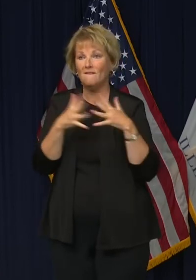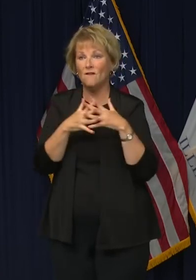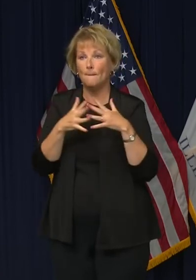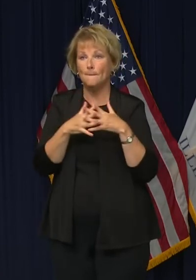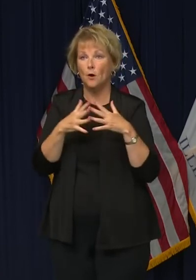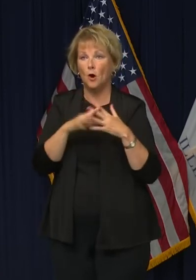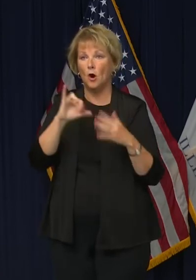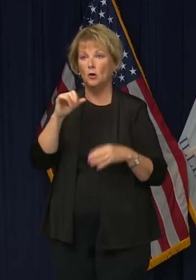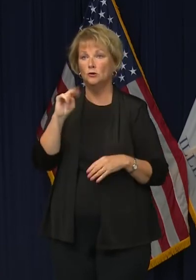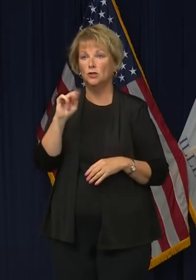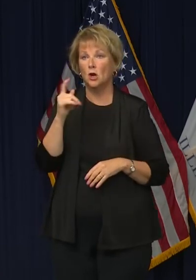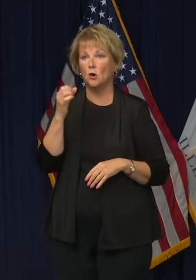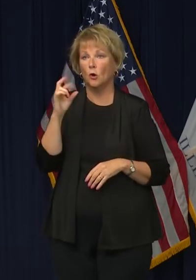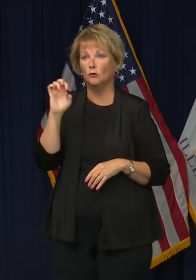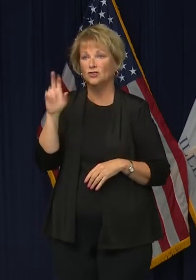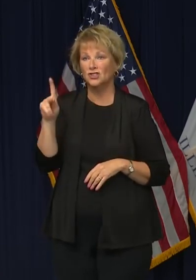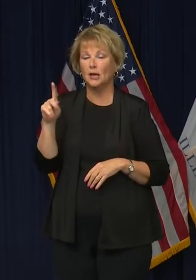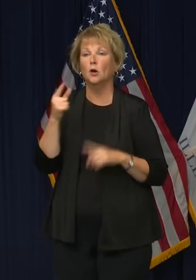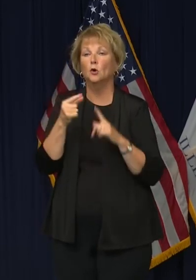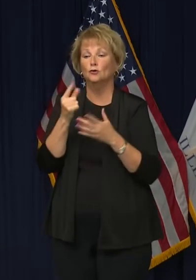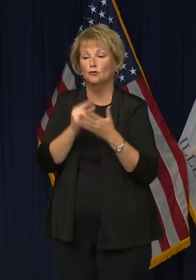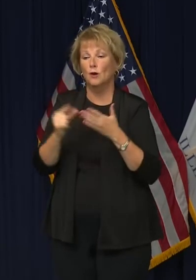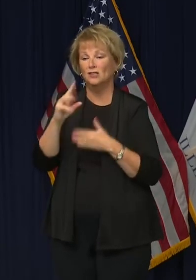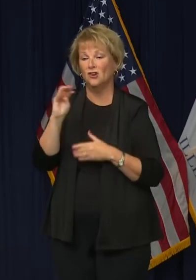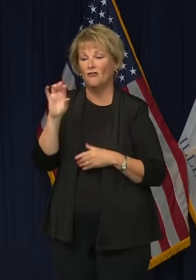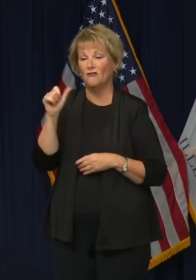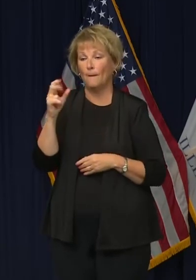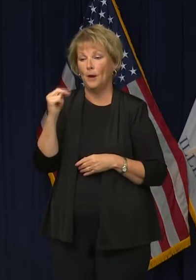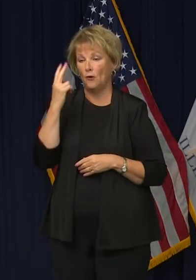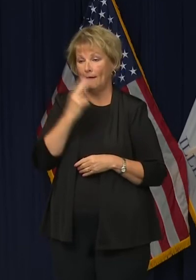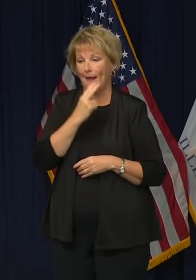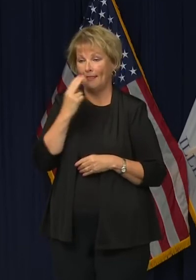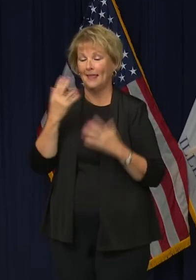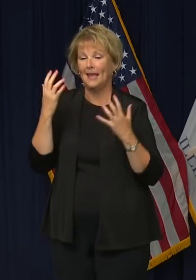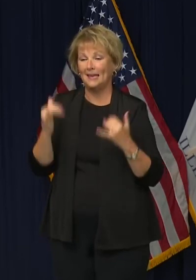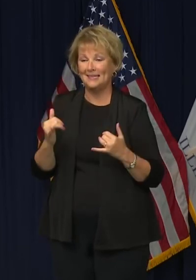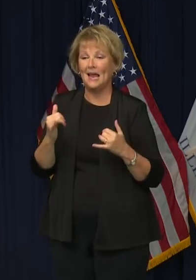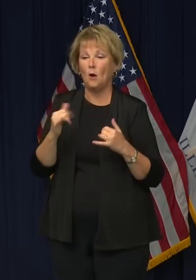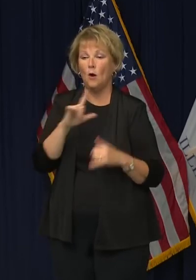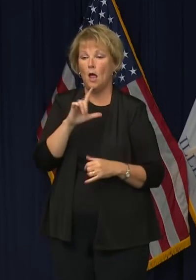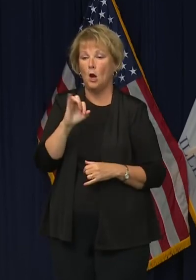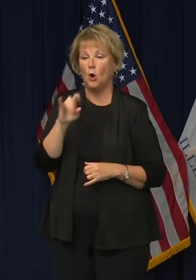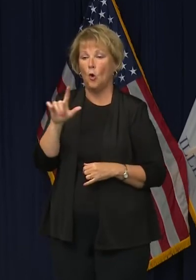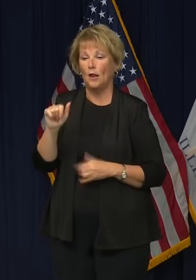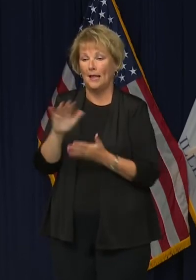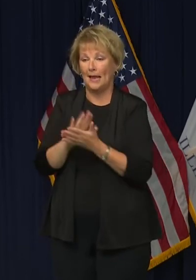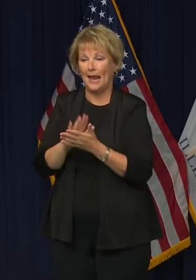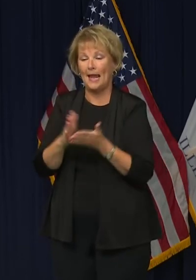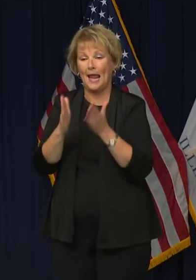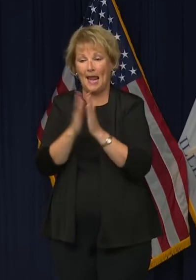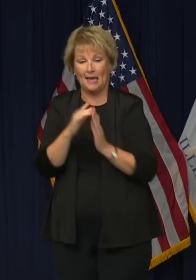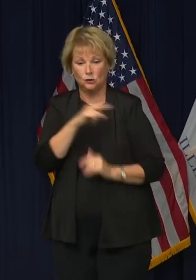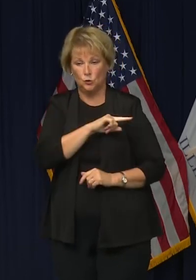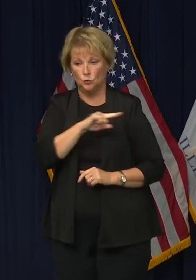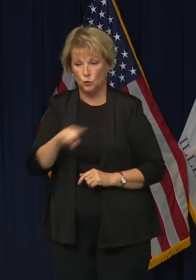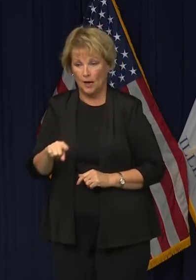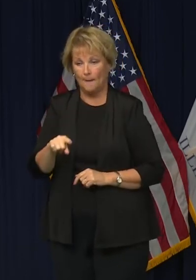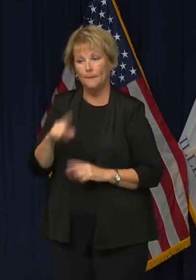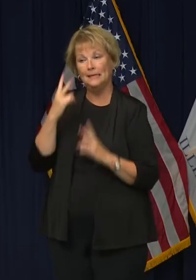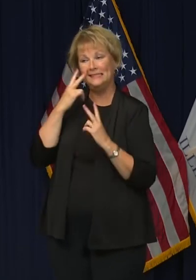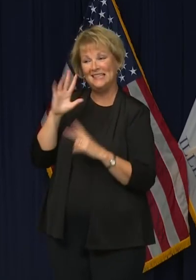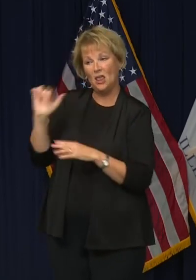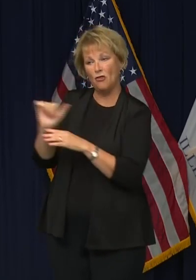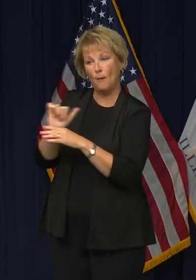linebacker John Polchuk, he graduated from Marian Catholic, now coaches at Loyola Academy. he has invited you to come check out one of